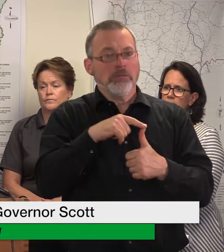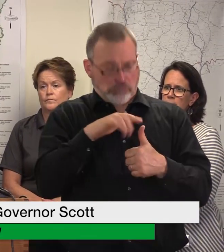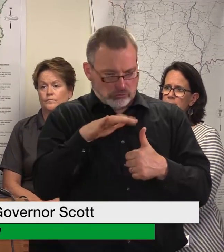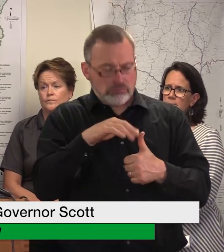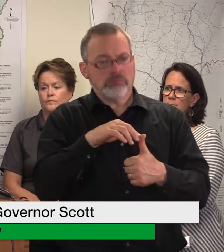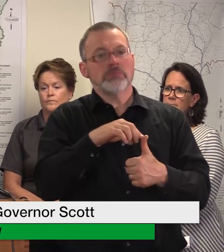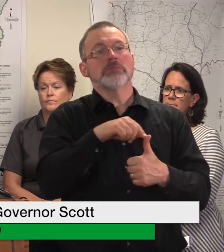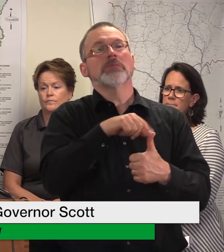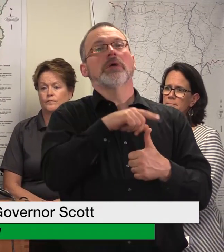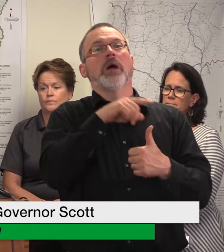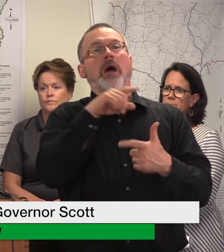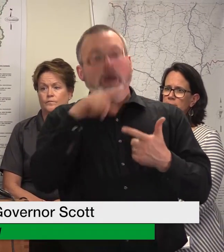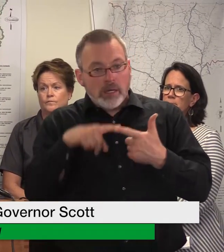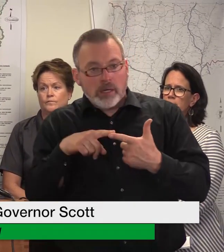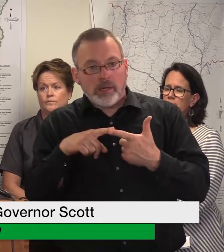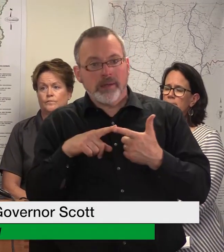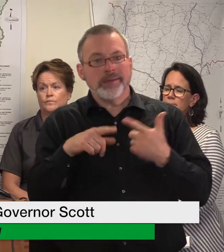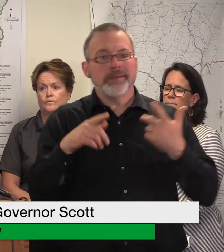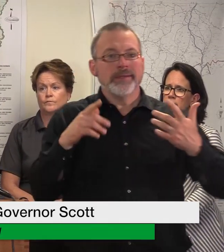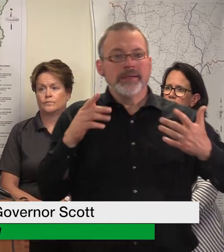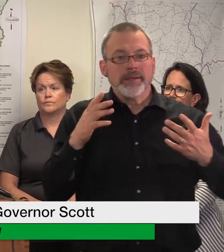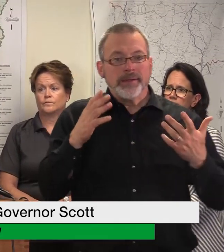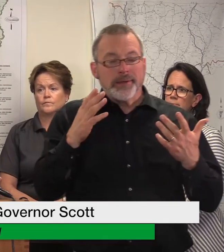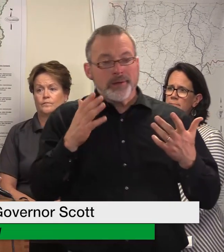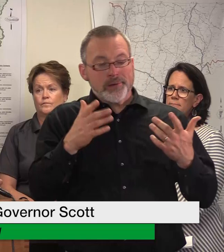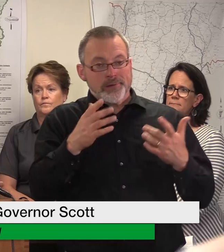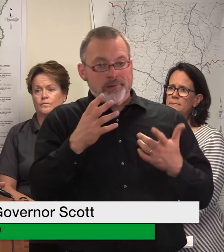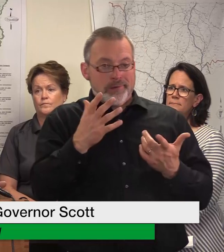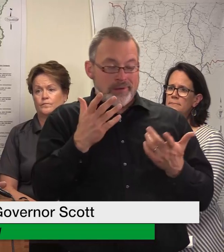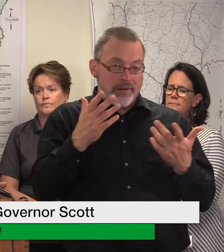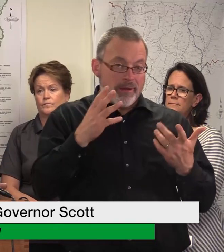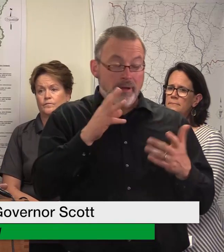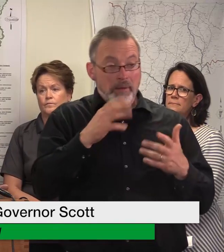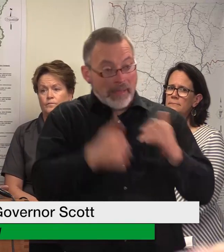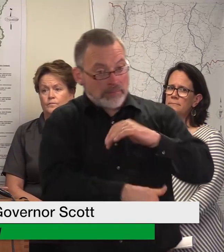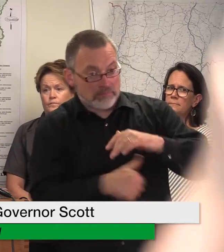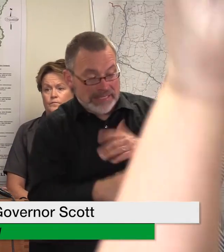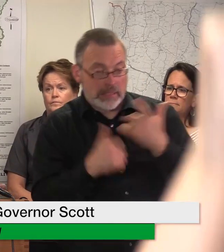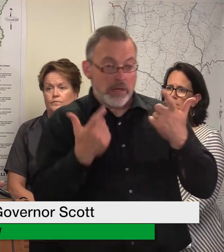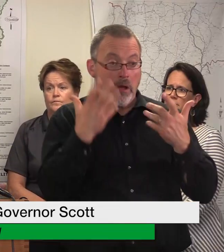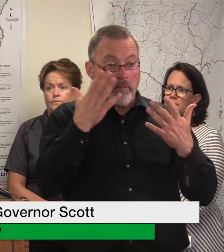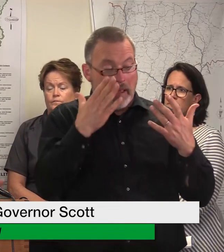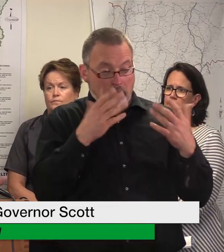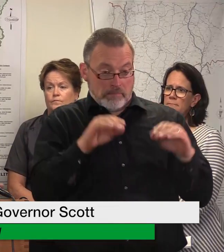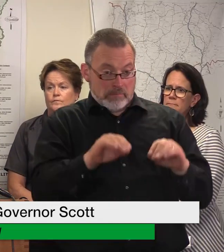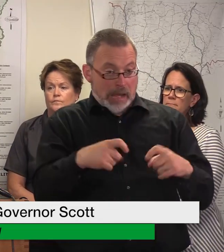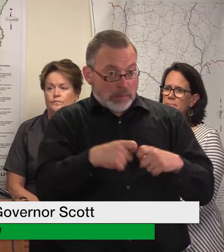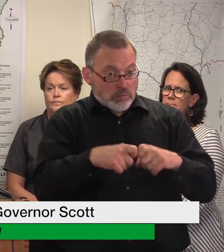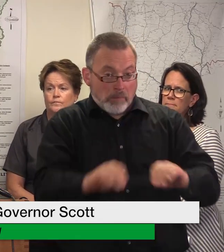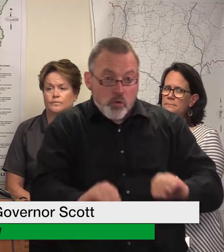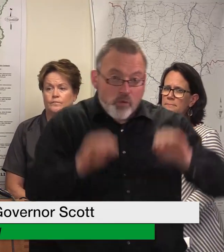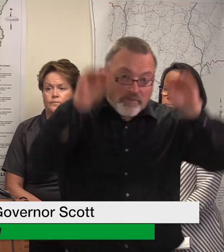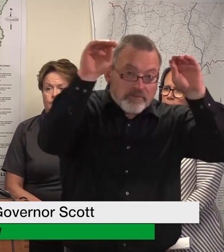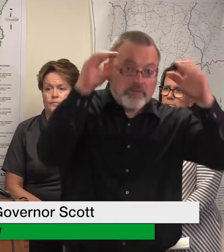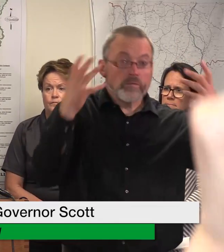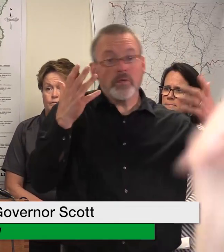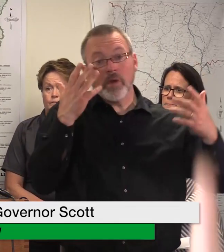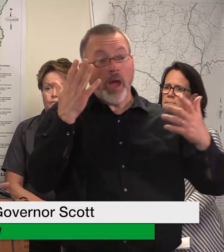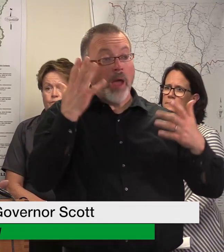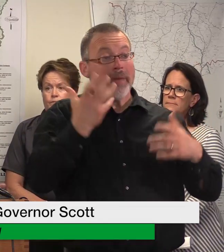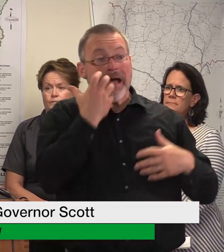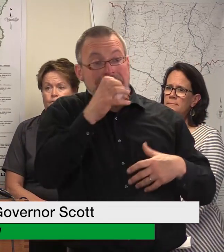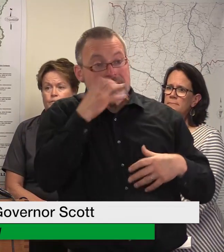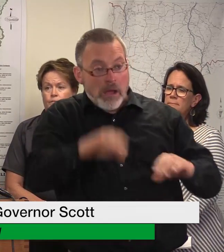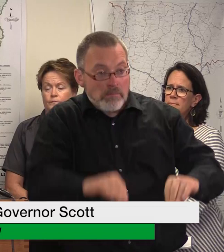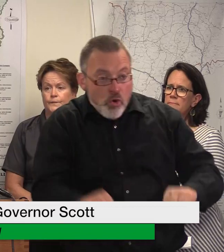I said, raising some of the utilities, some of the electrical infrastructure, some